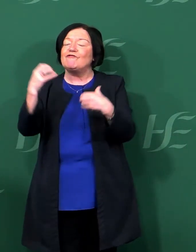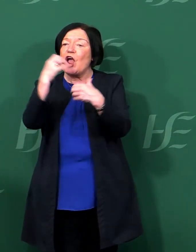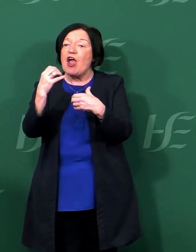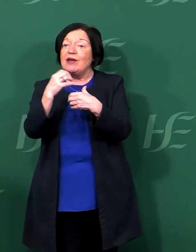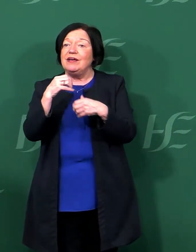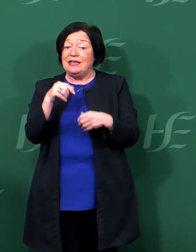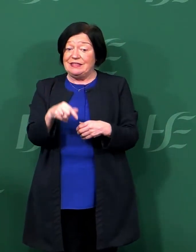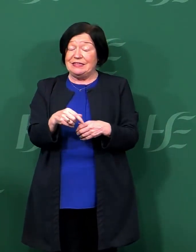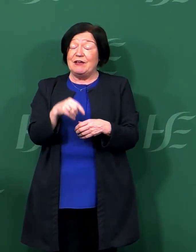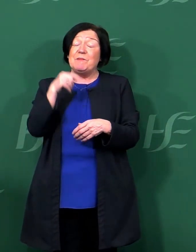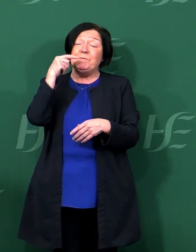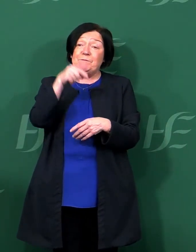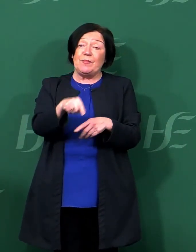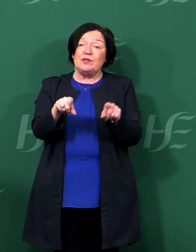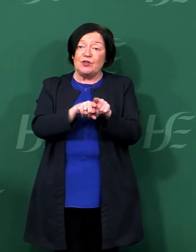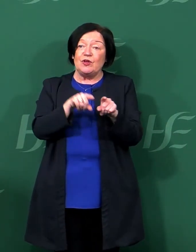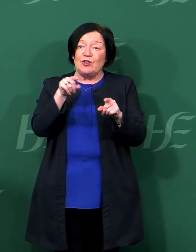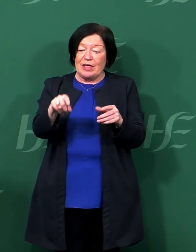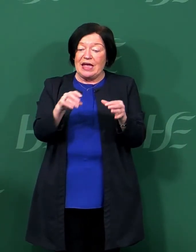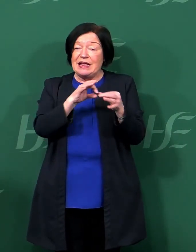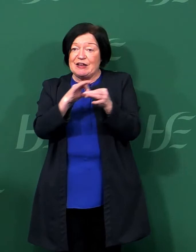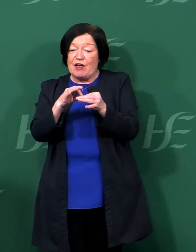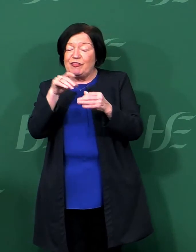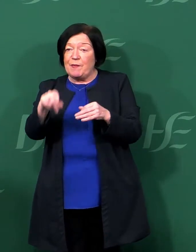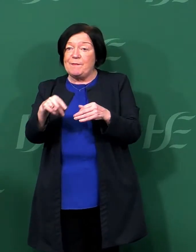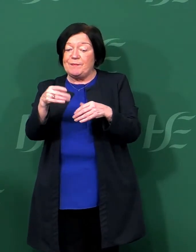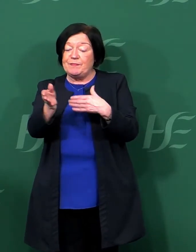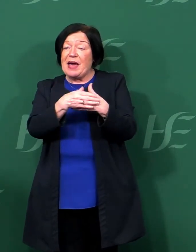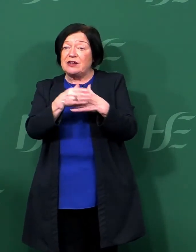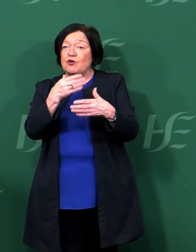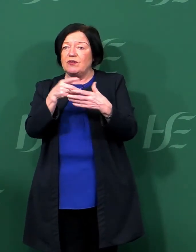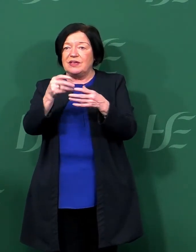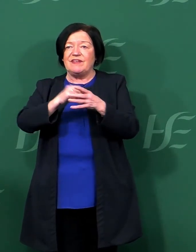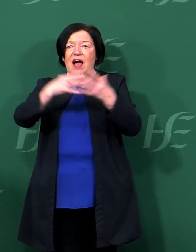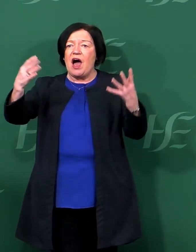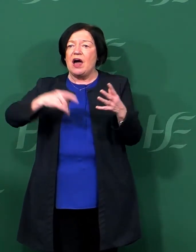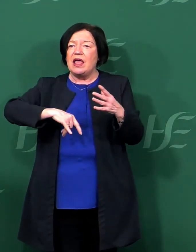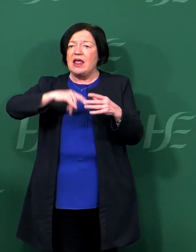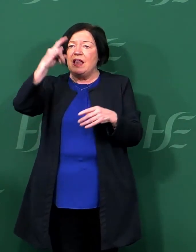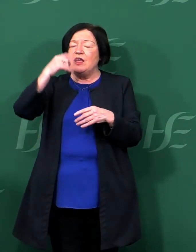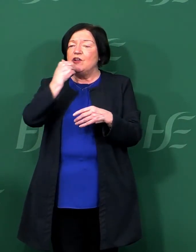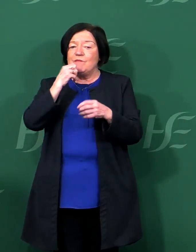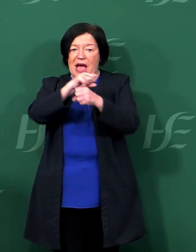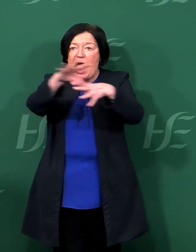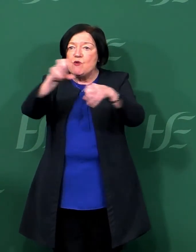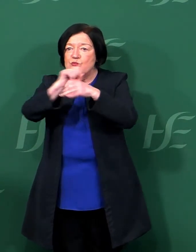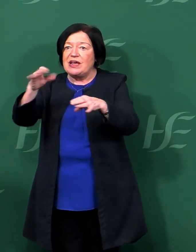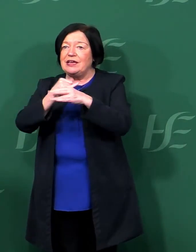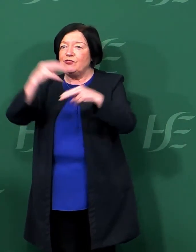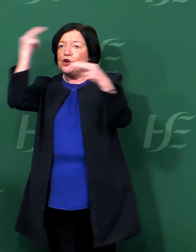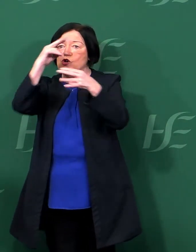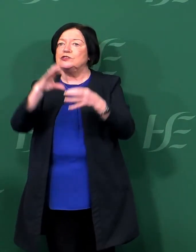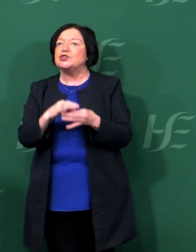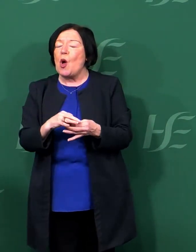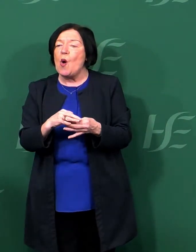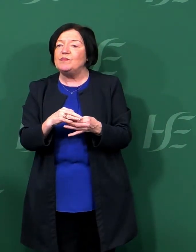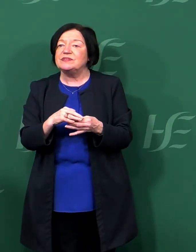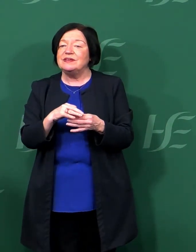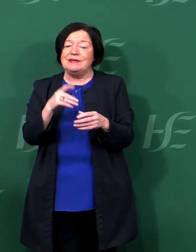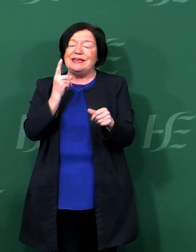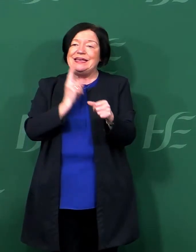And that is really it. But they are also impacted at the back door because in the Midwest, they've had a very high level of outbreak as well in their nursing homes. So